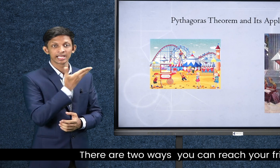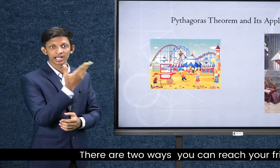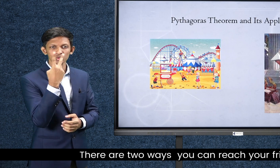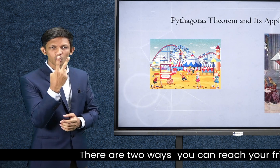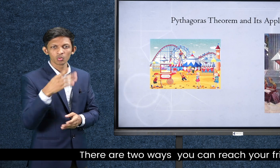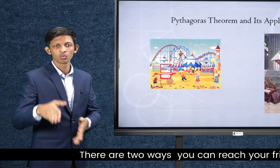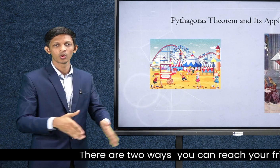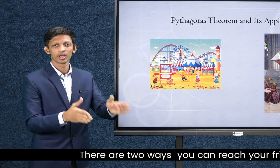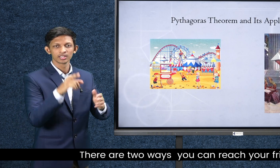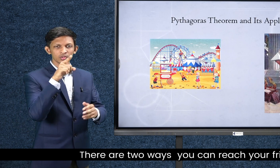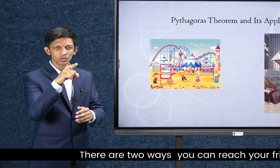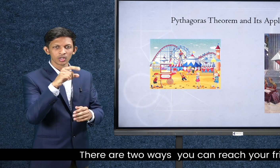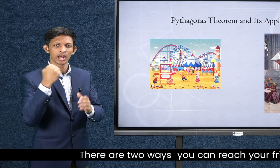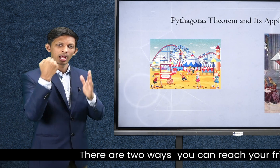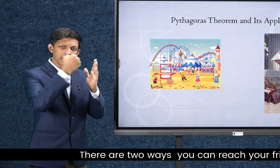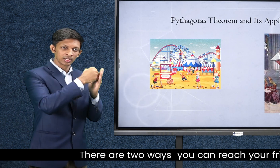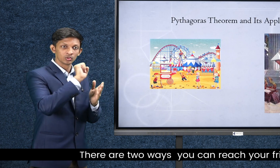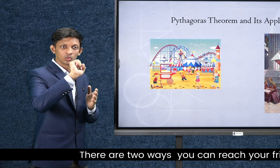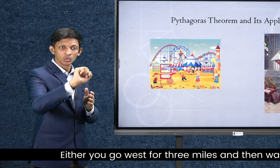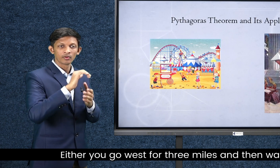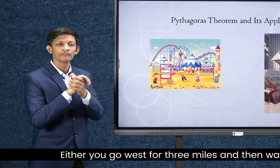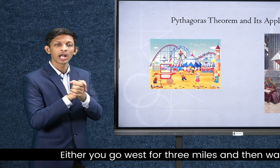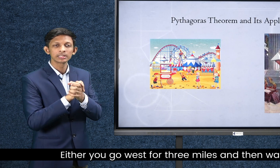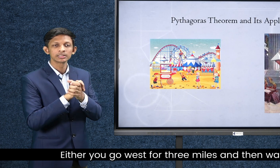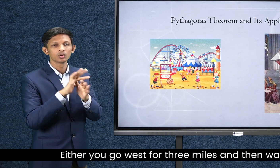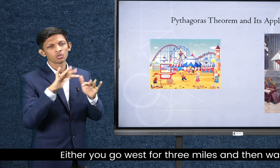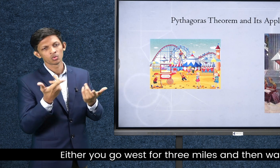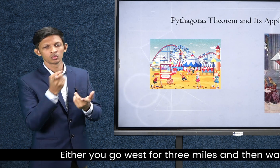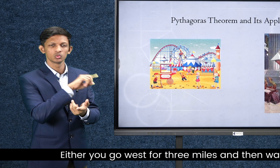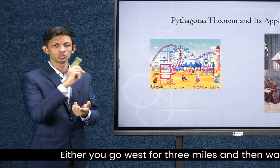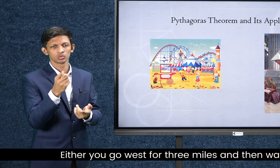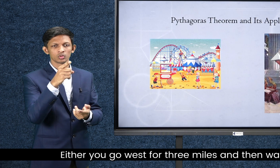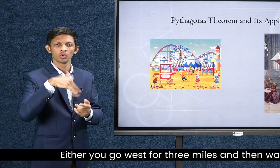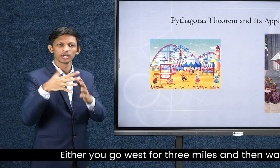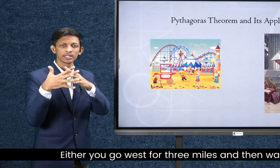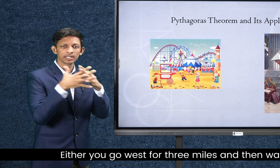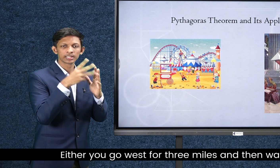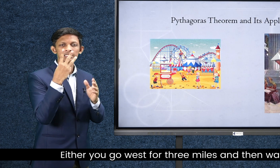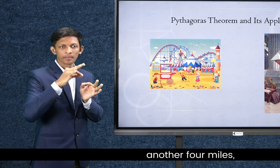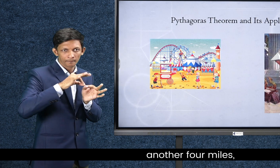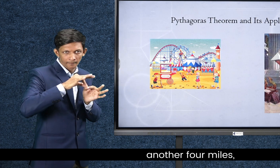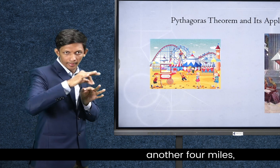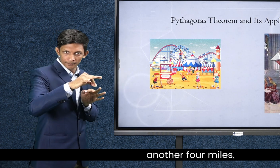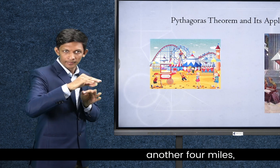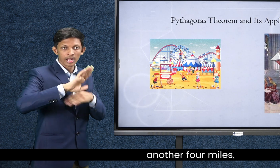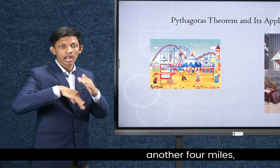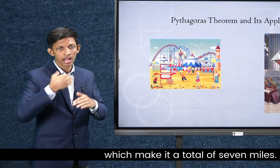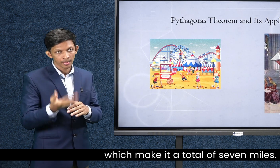There are two ways you can reach your friend. Either you go west for 3 miles and then walk north for another 4 miles, which make